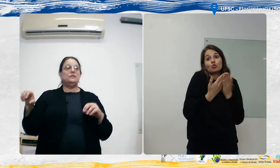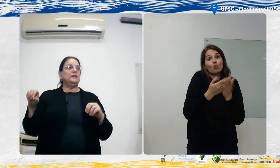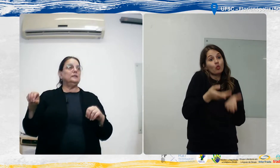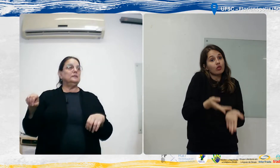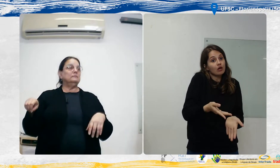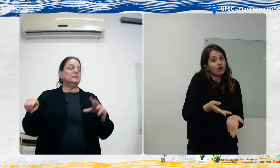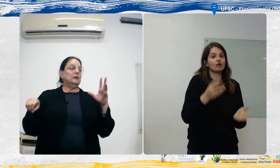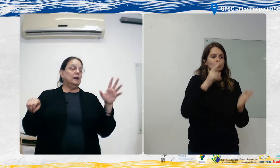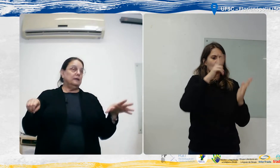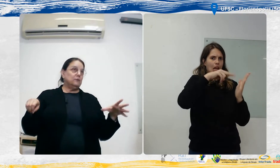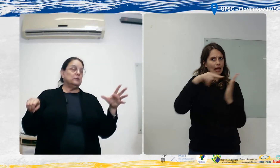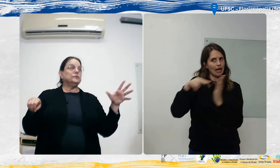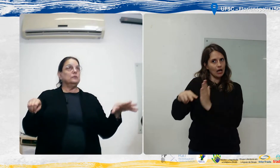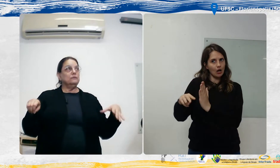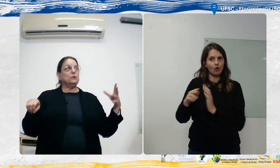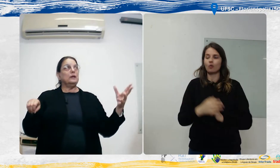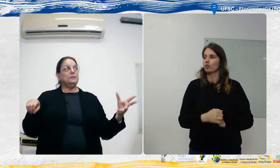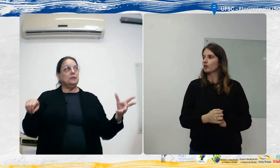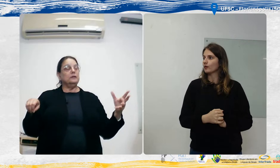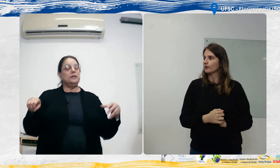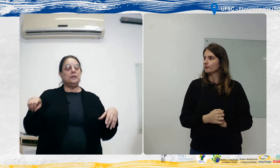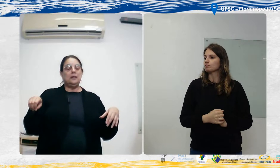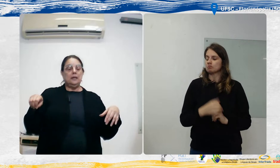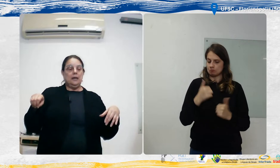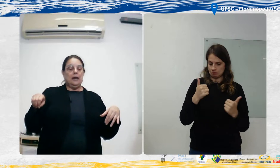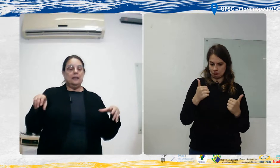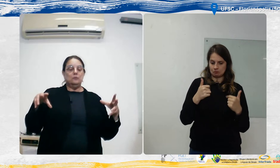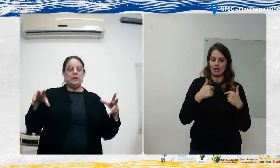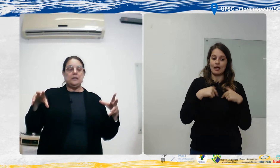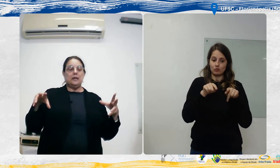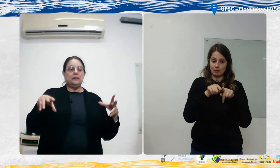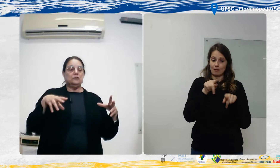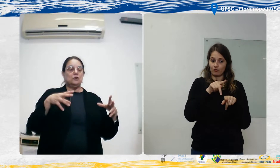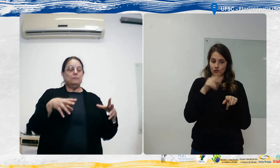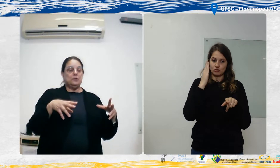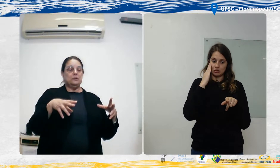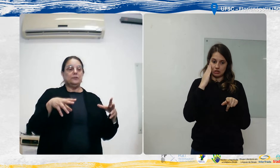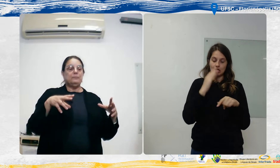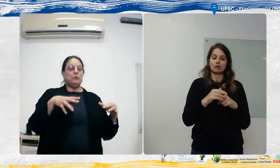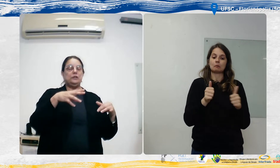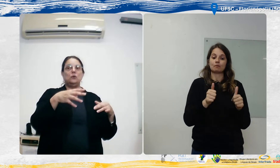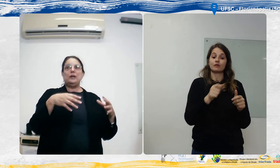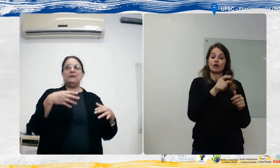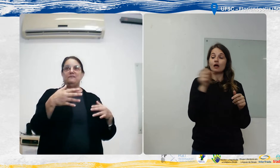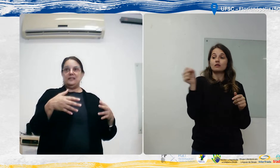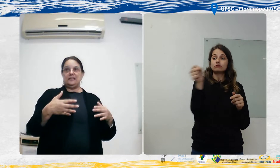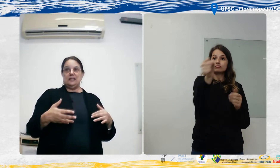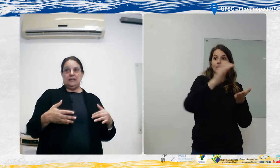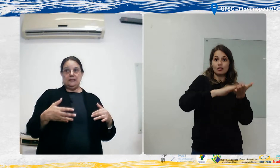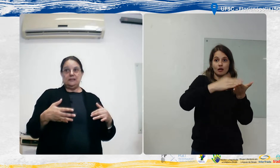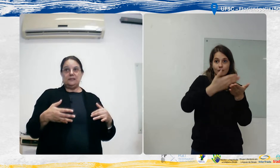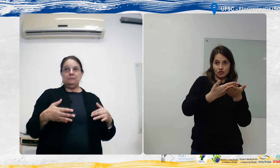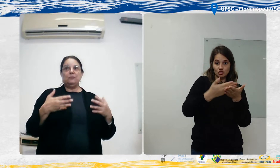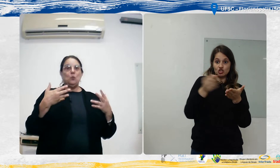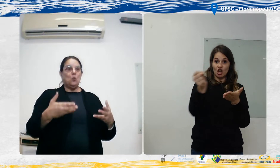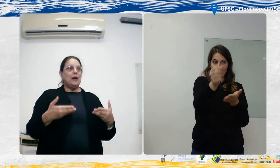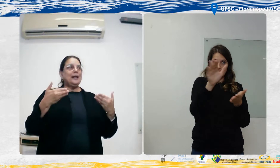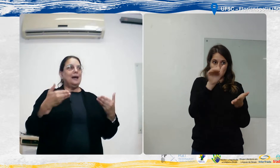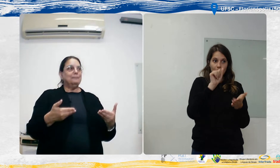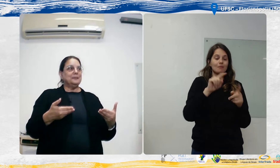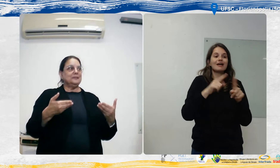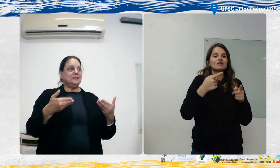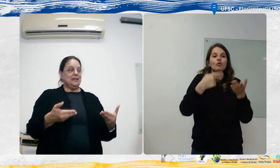they've done. I, of course, know the vocabulary. And we get interpreters, but we don't have fixed signs.